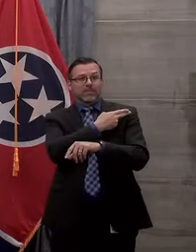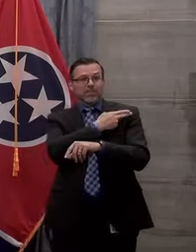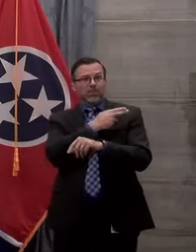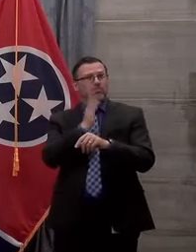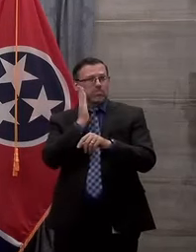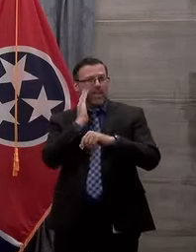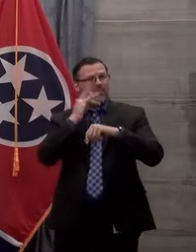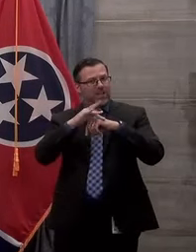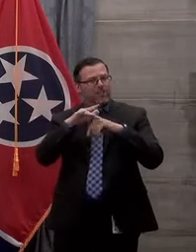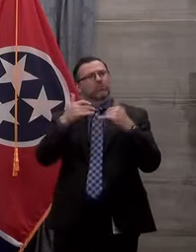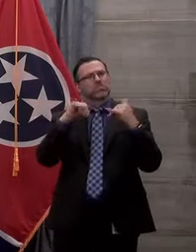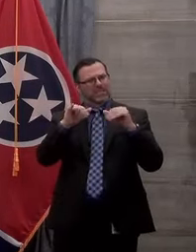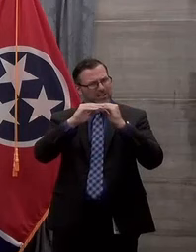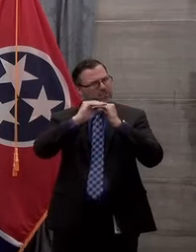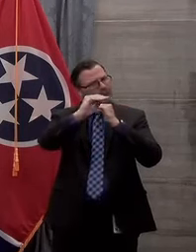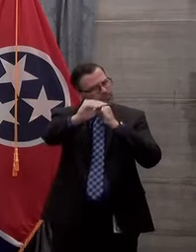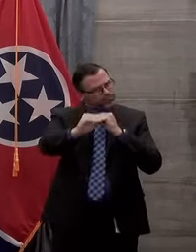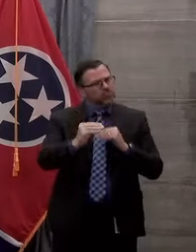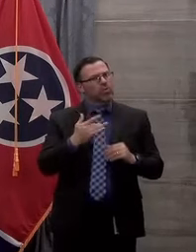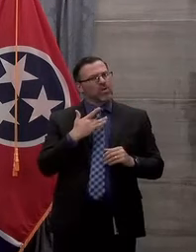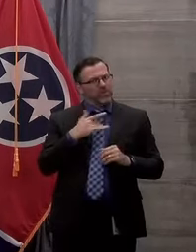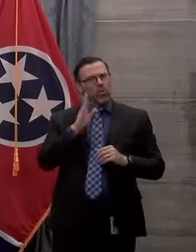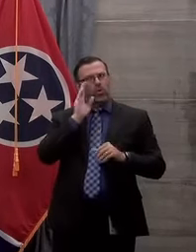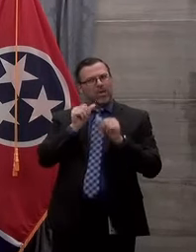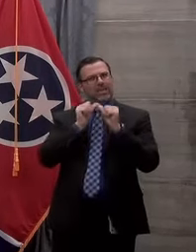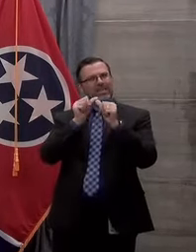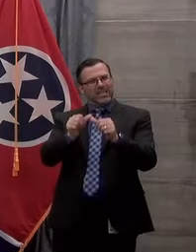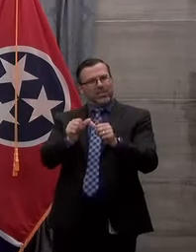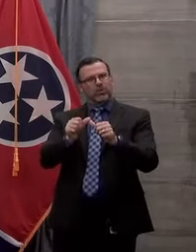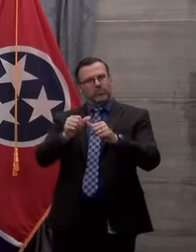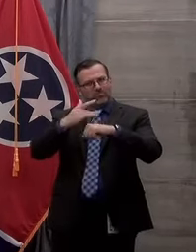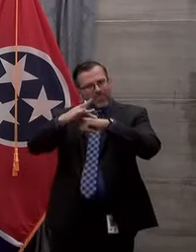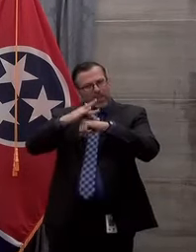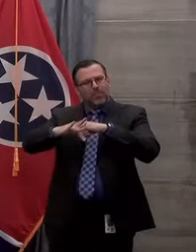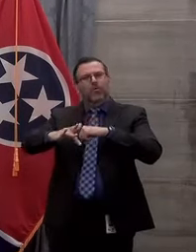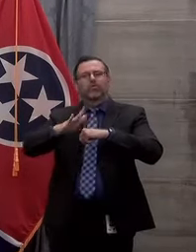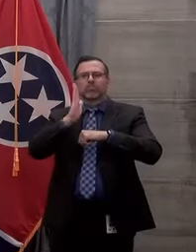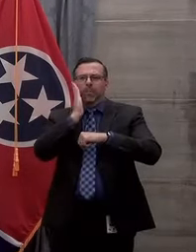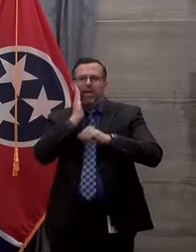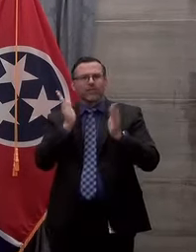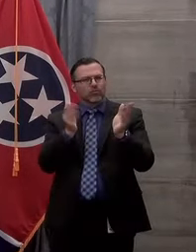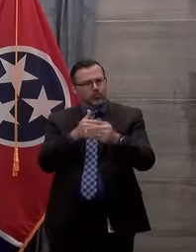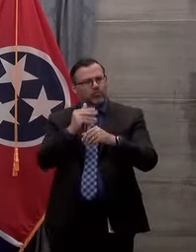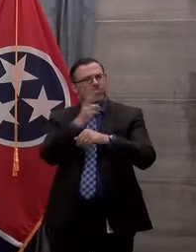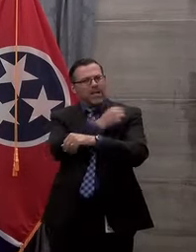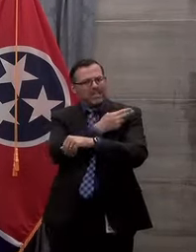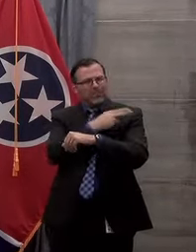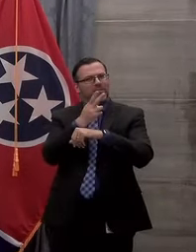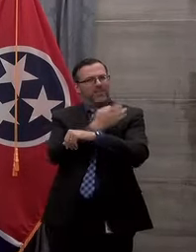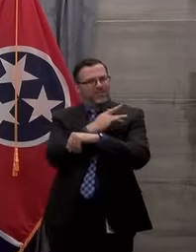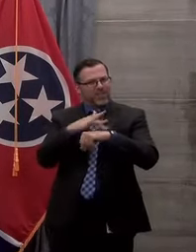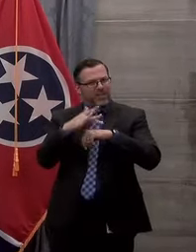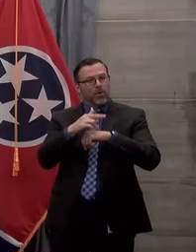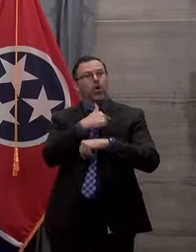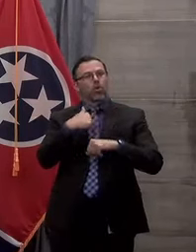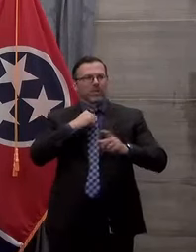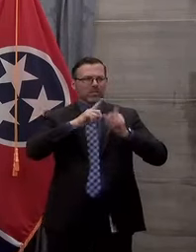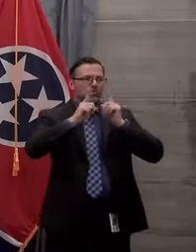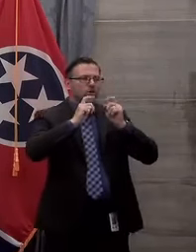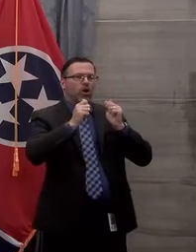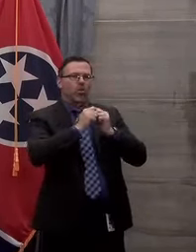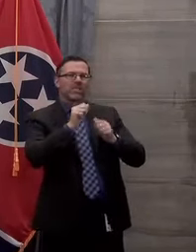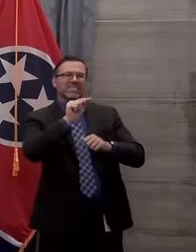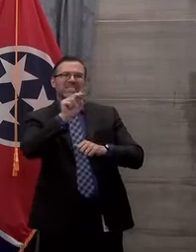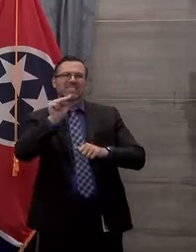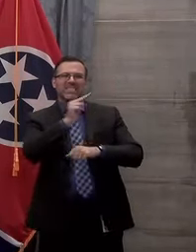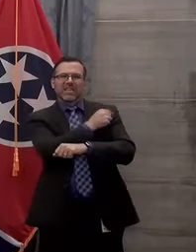and are forecasted to do so. And we are in continual conversations with the Tennessee Hospital Association and many of